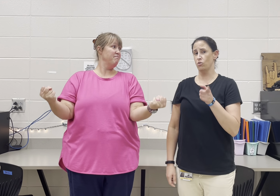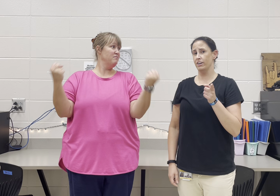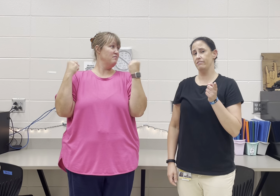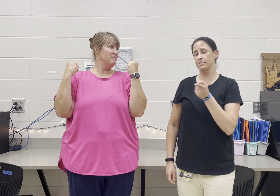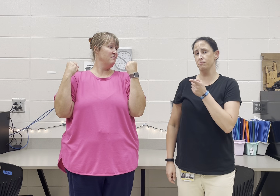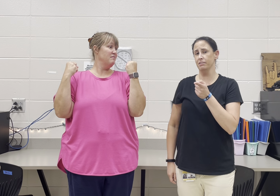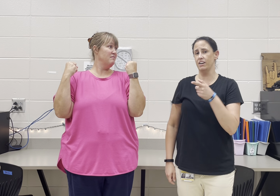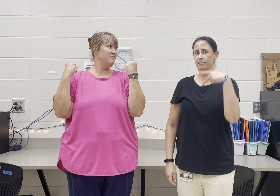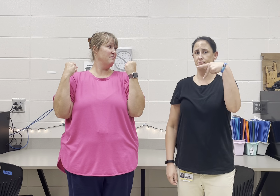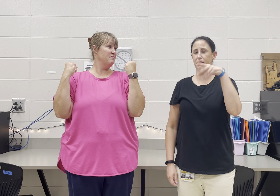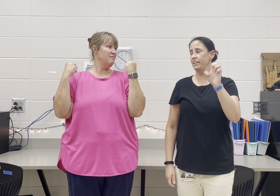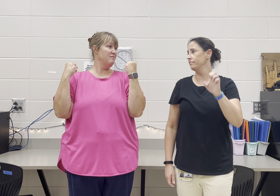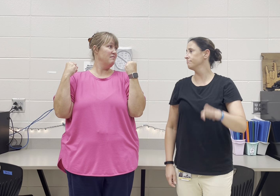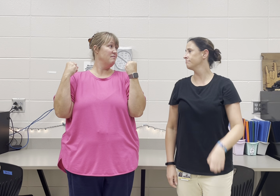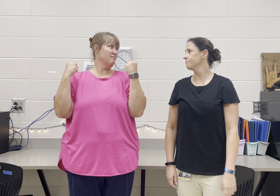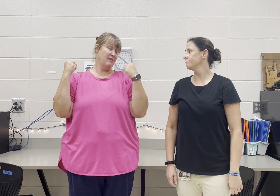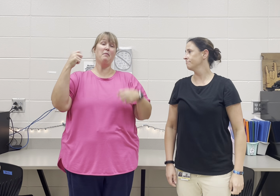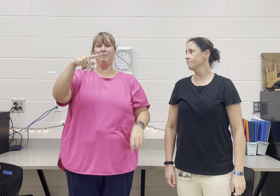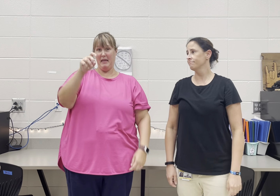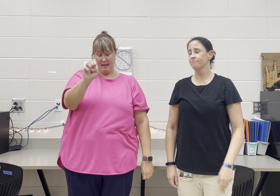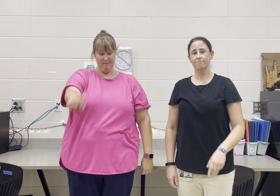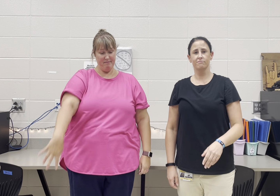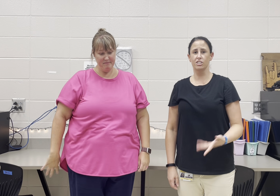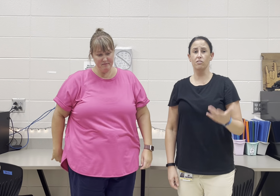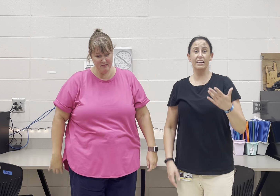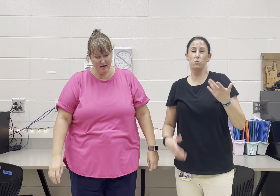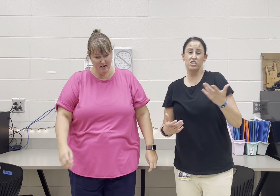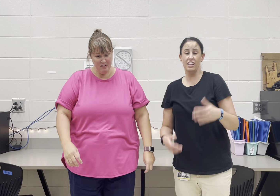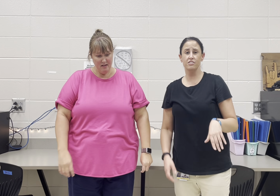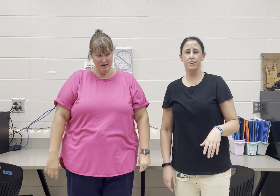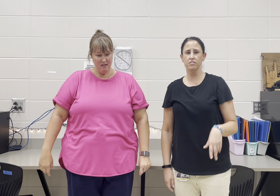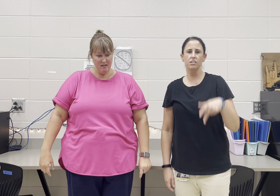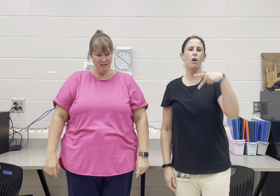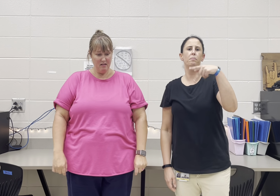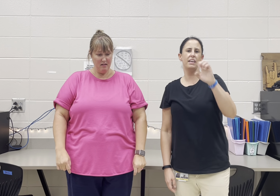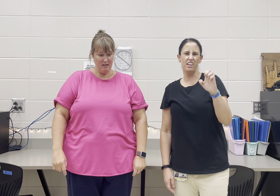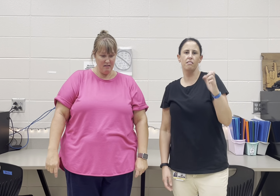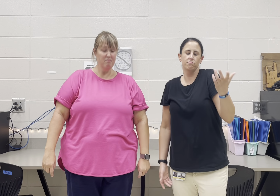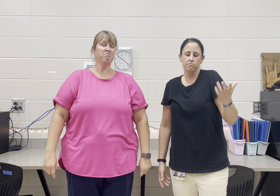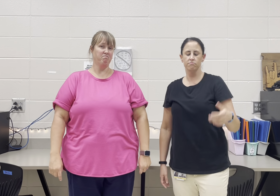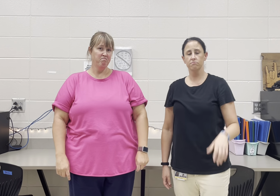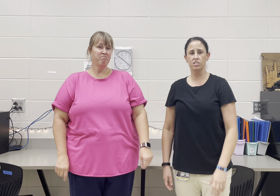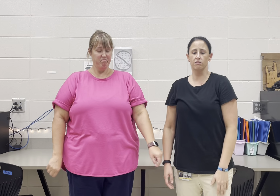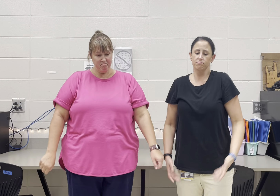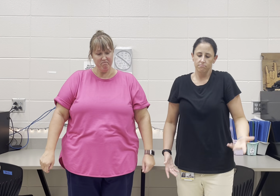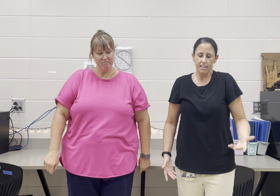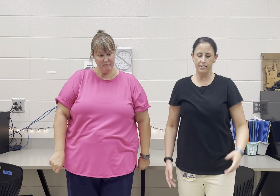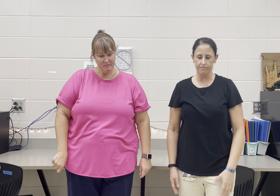even simplified, PE. Yep, PE. So like, which class are you going to? Oh, PE. So any of those.